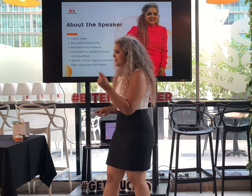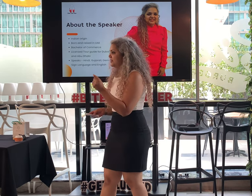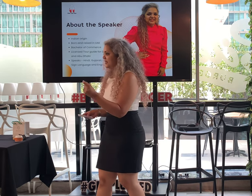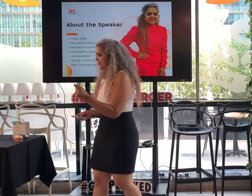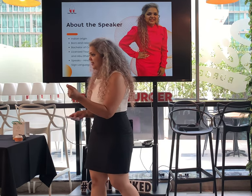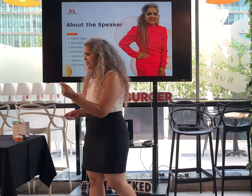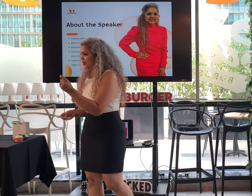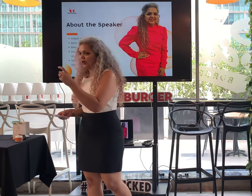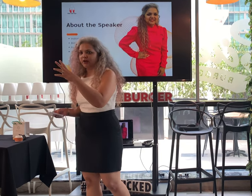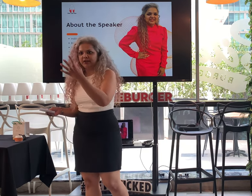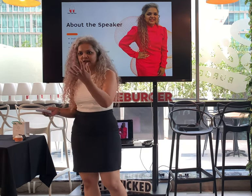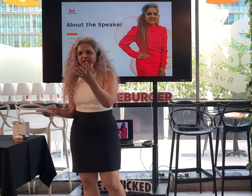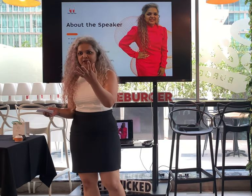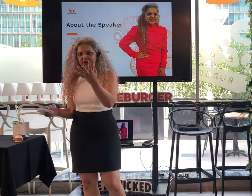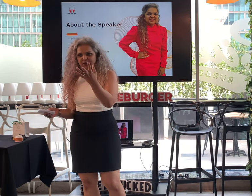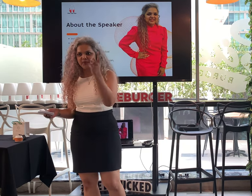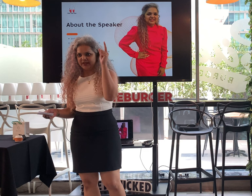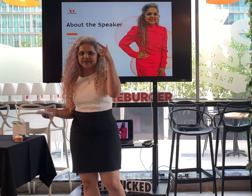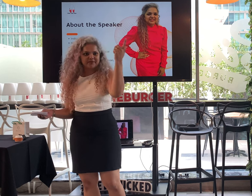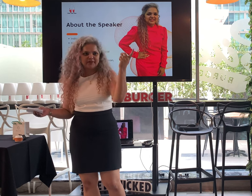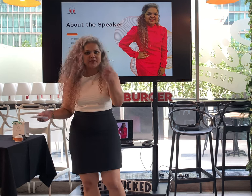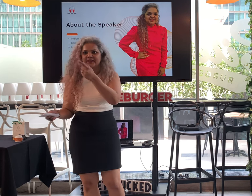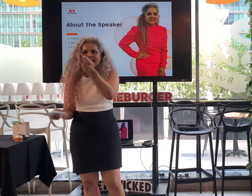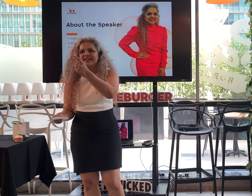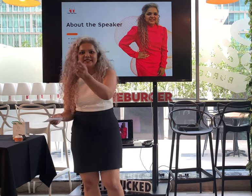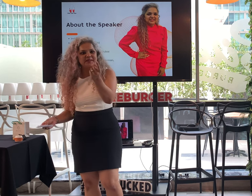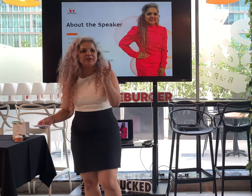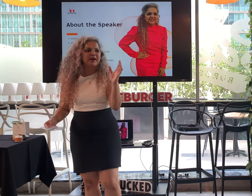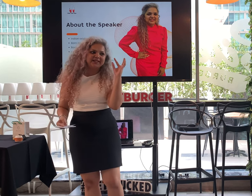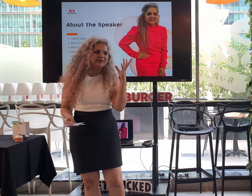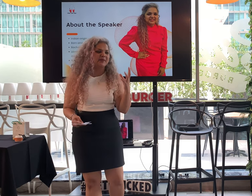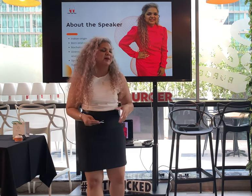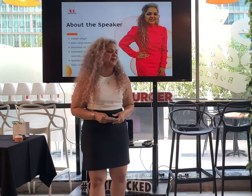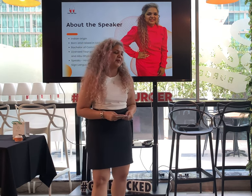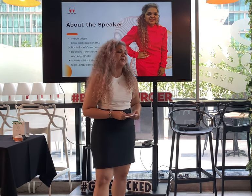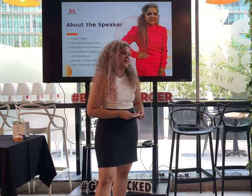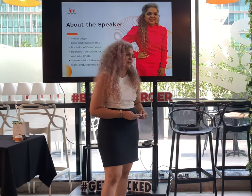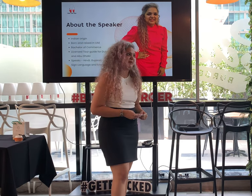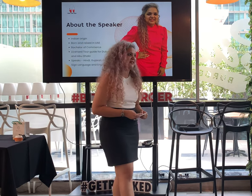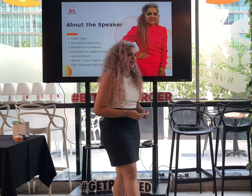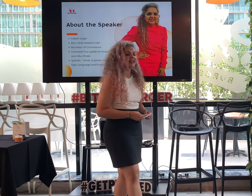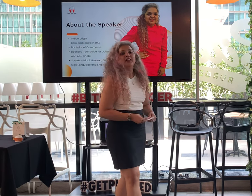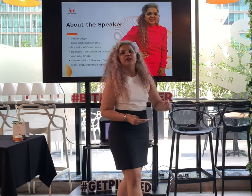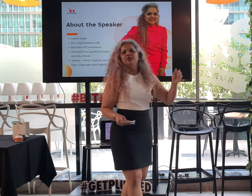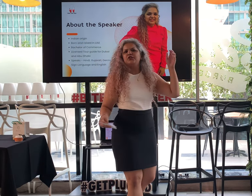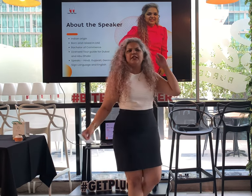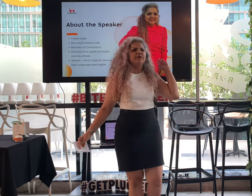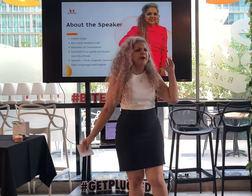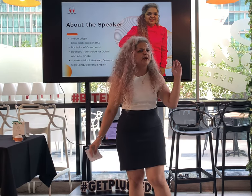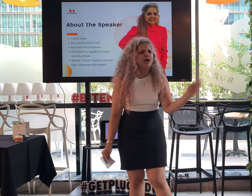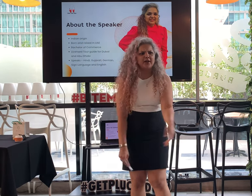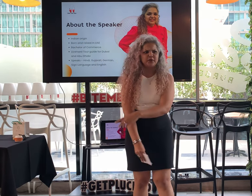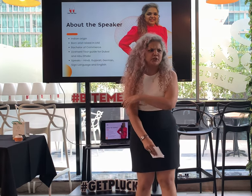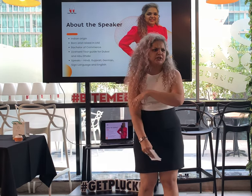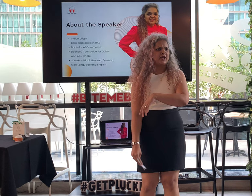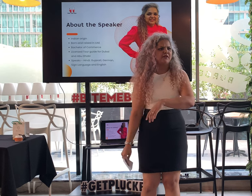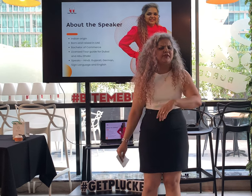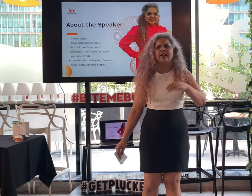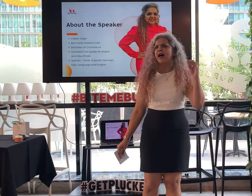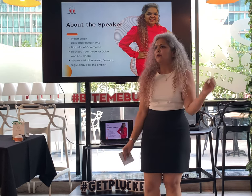tickets. I some smiles from a female village. So she is like Dubai you have to go to the travel field. I have